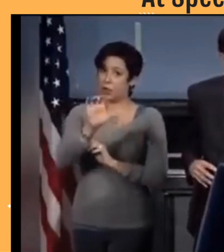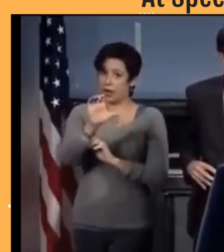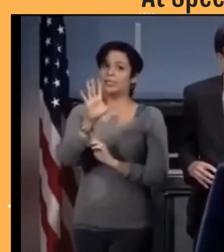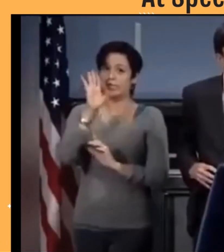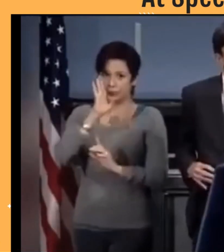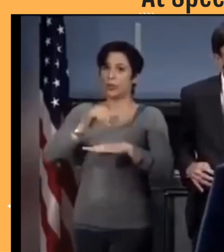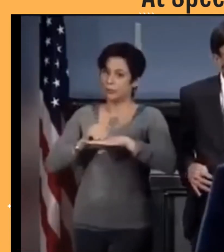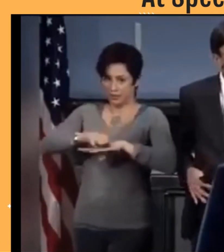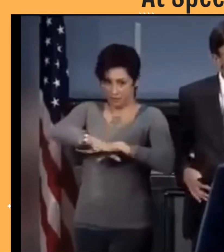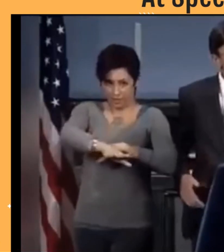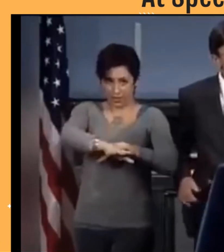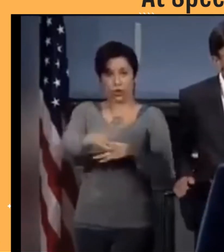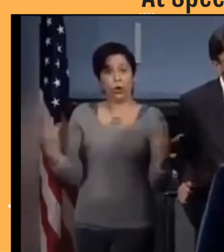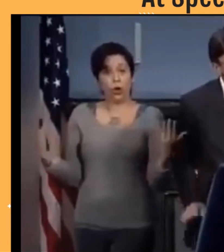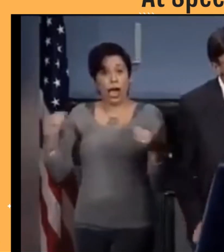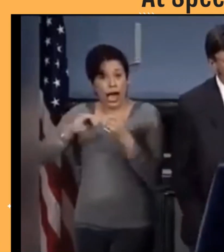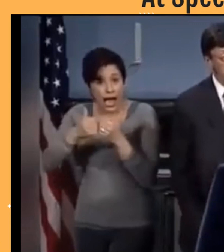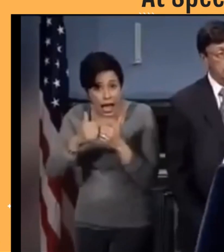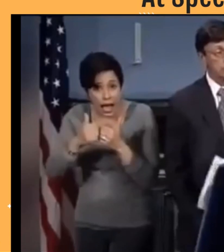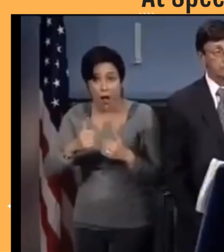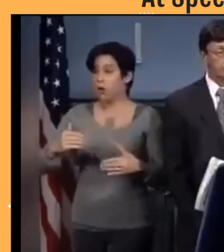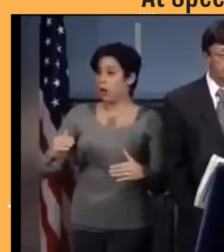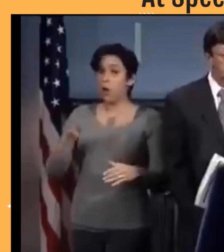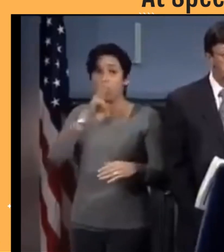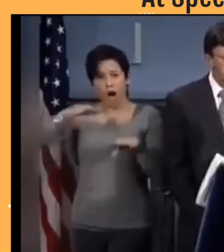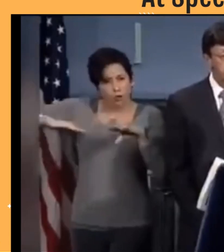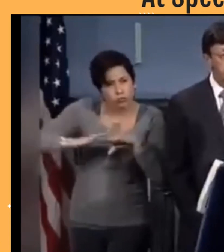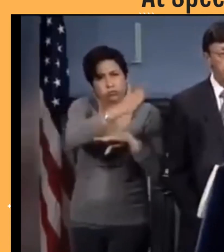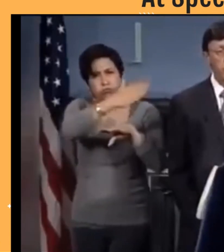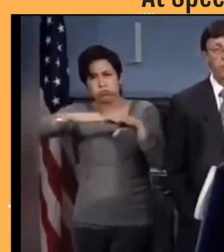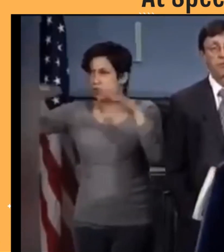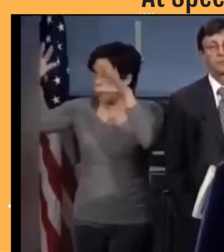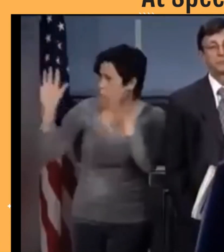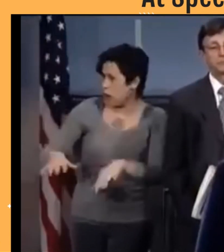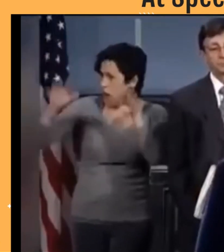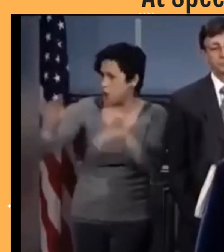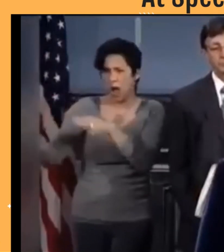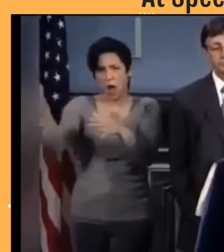in the form of high tides, high winds and heavy rainfall lasting for several days.